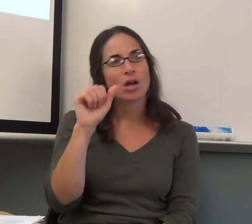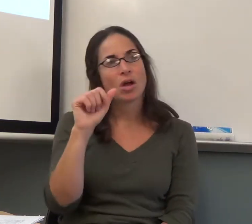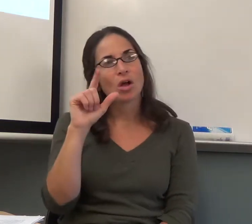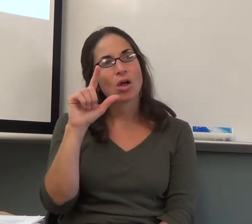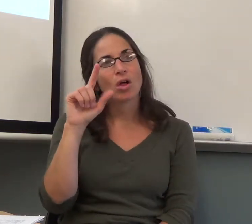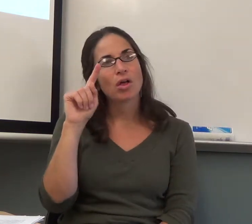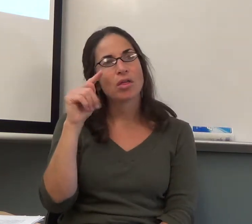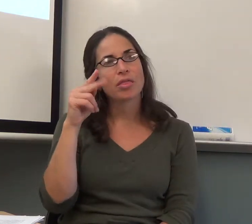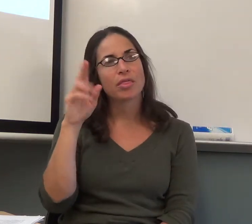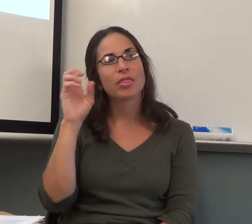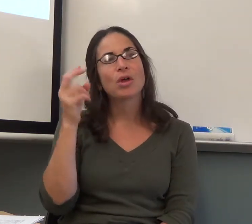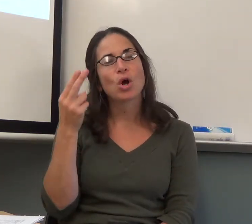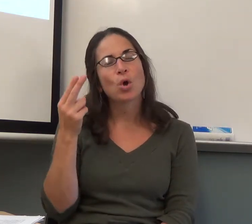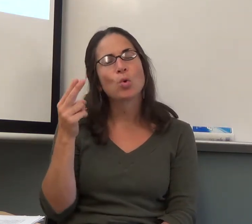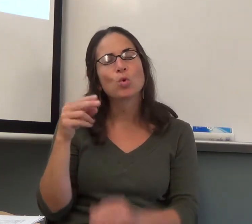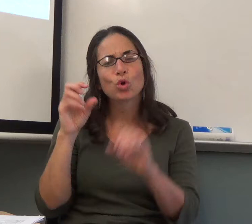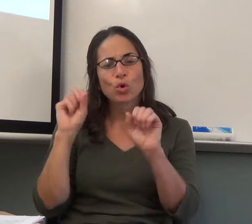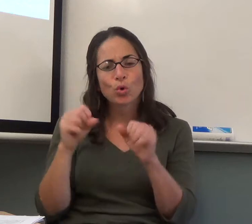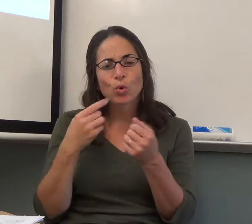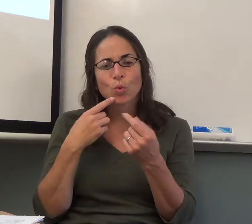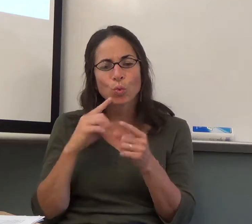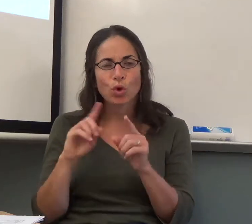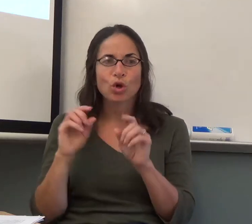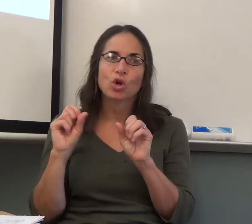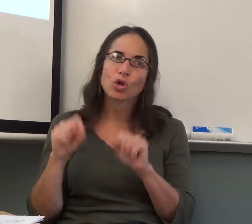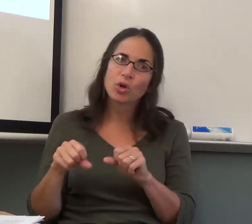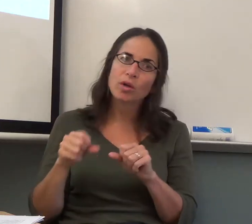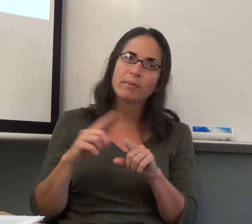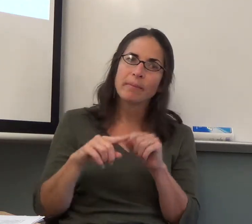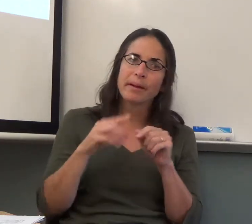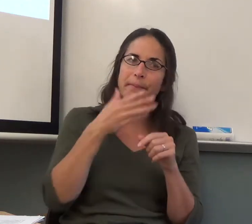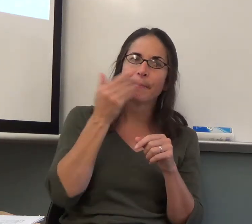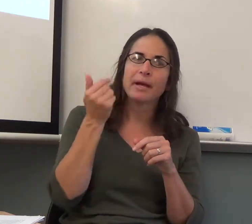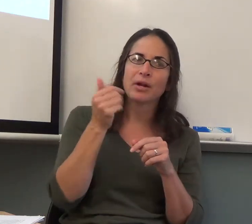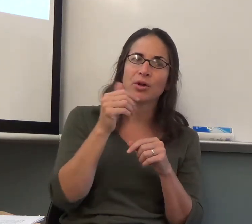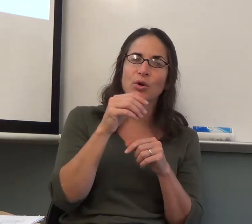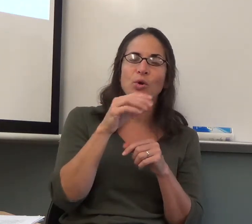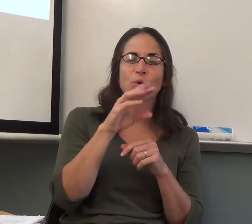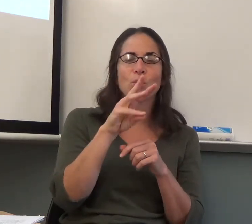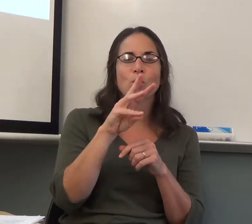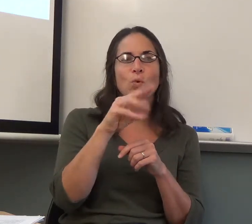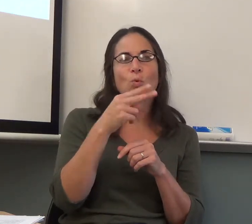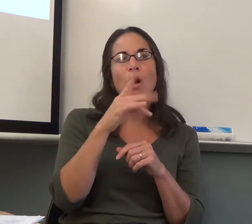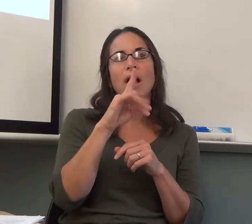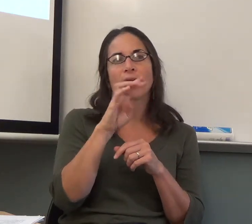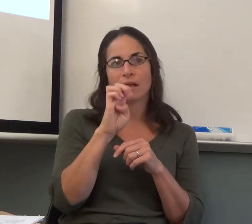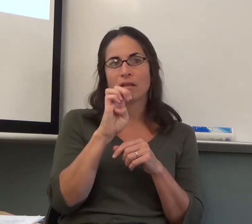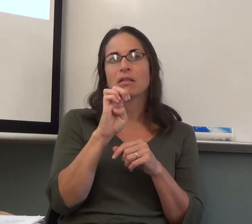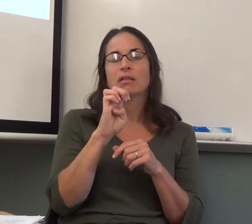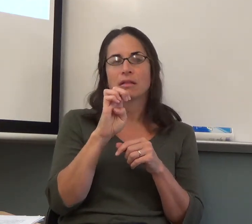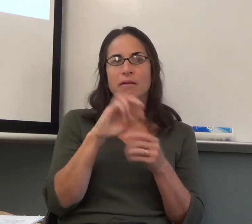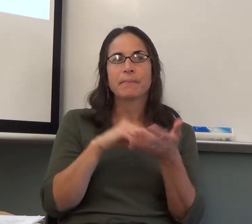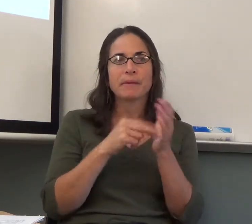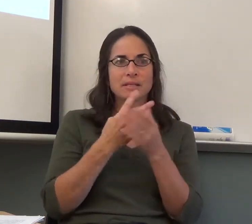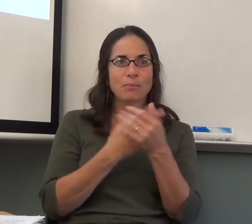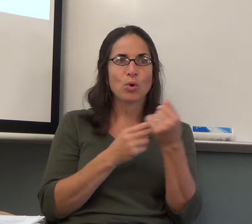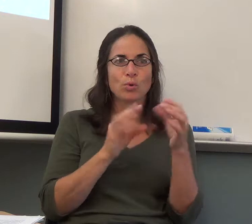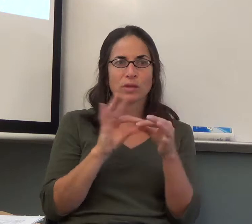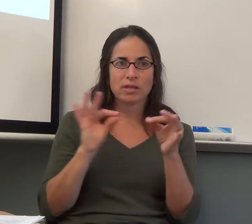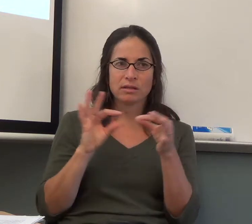good choice, regardless. Okay. Okay. So let's shoot for although or while or though. Let's see what else can